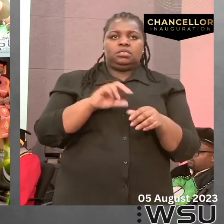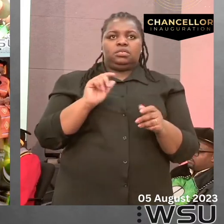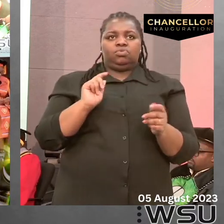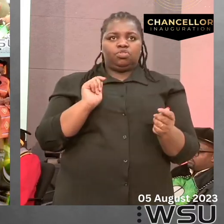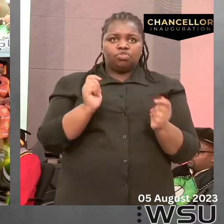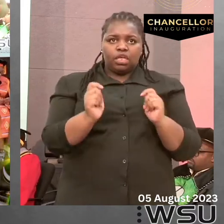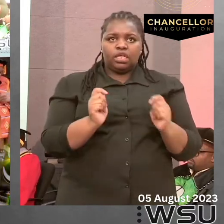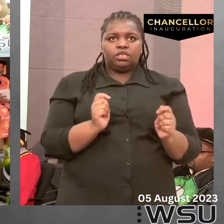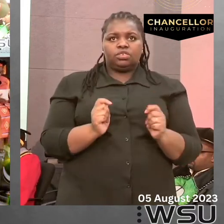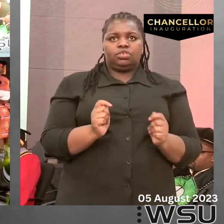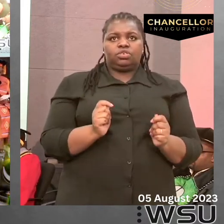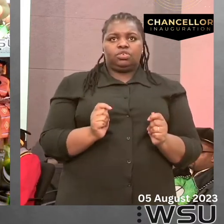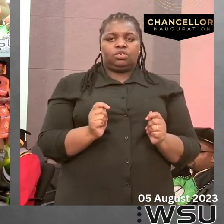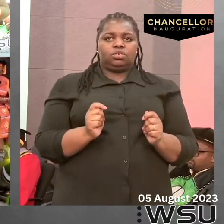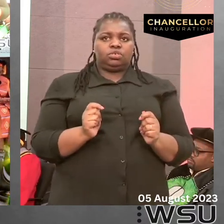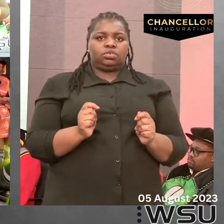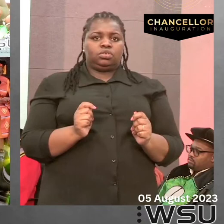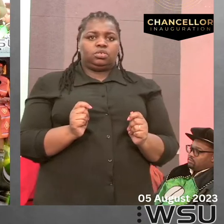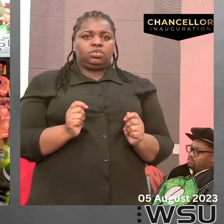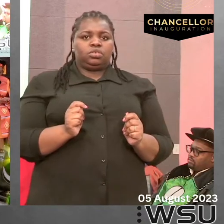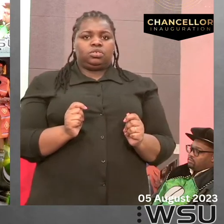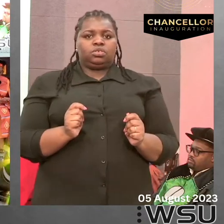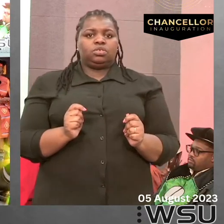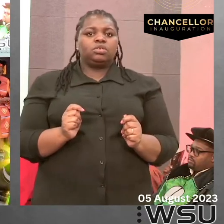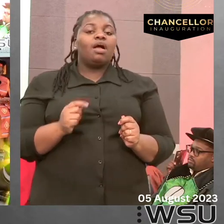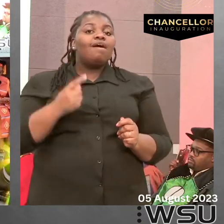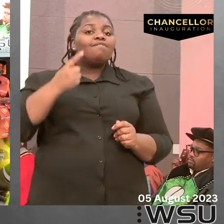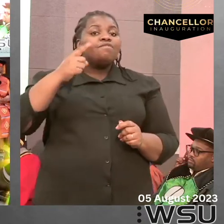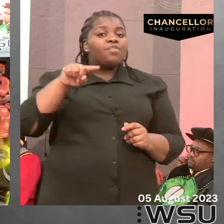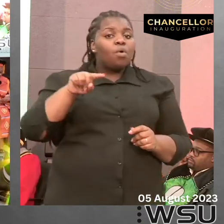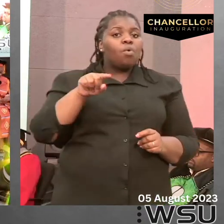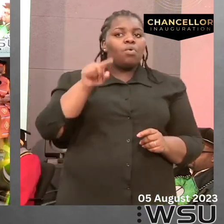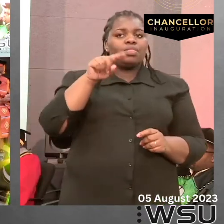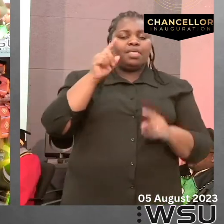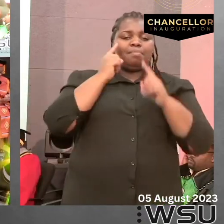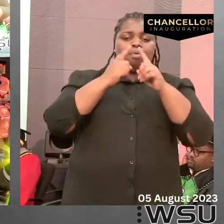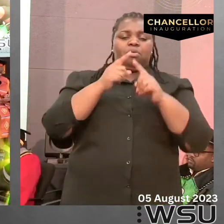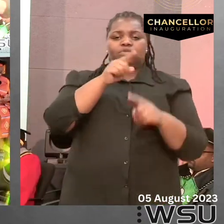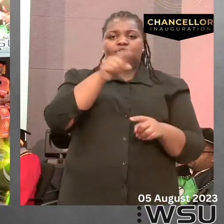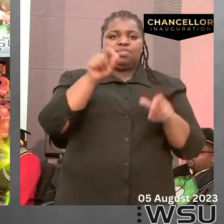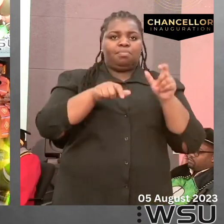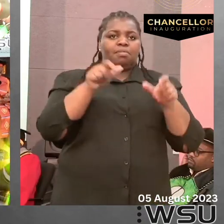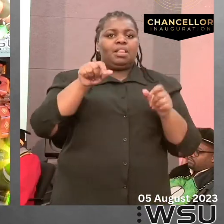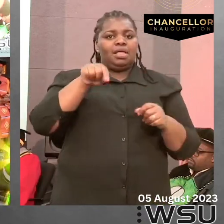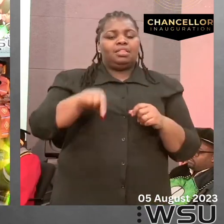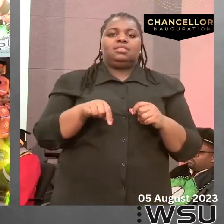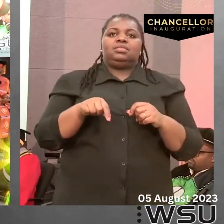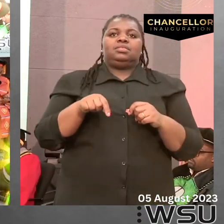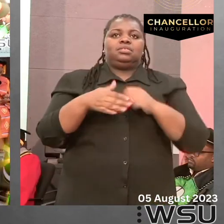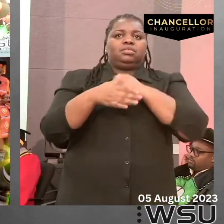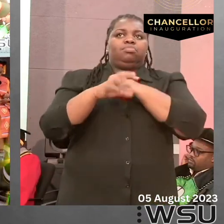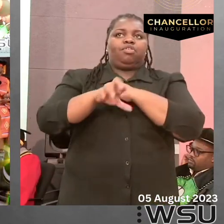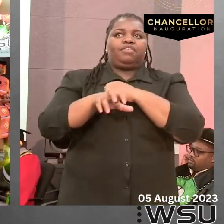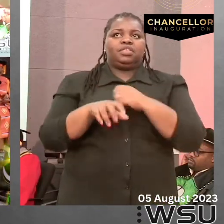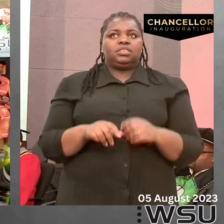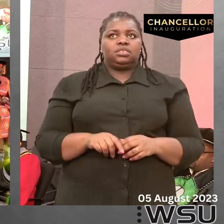engineered and turn things around for the purpose of the people of this particular province.